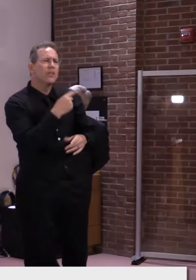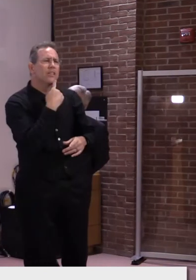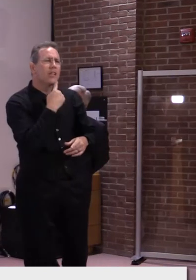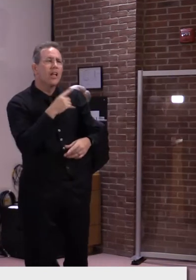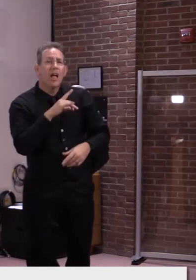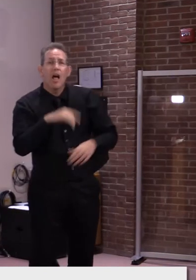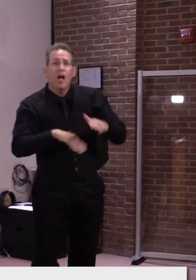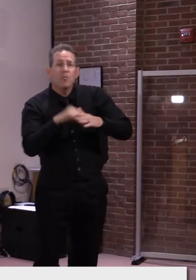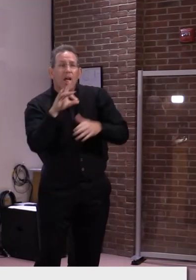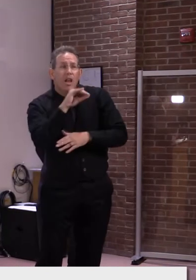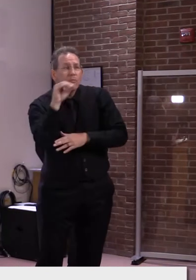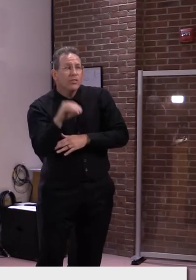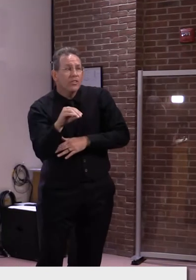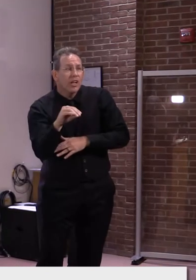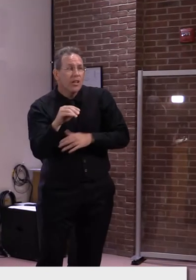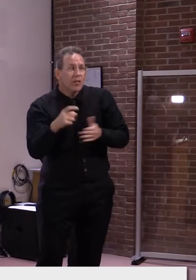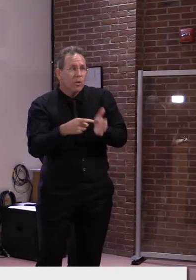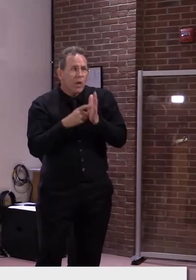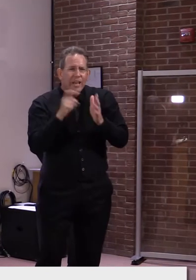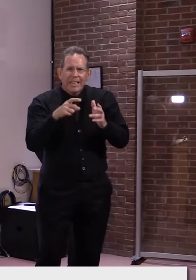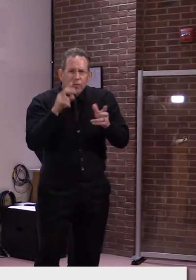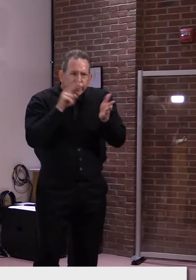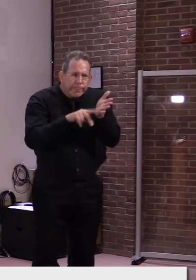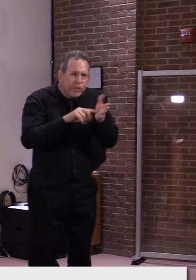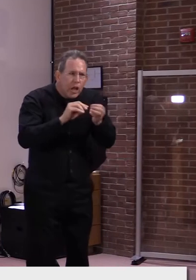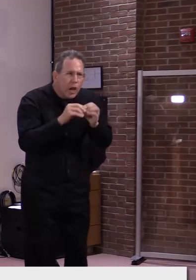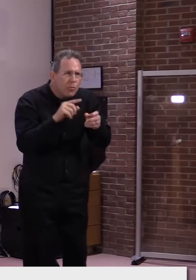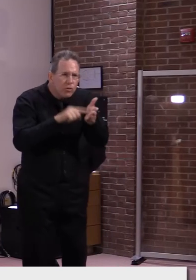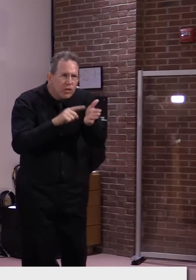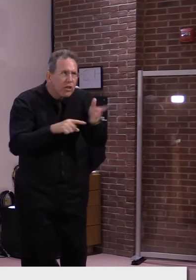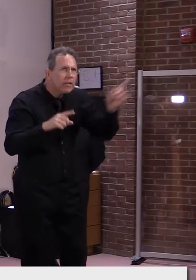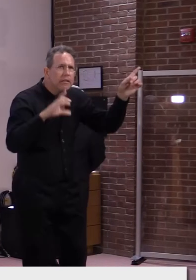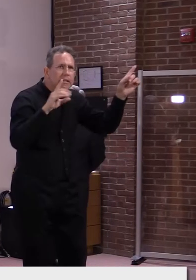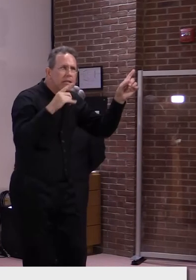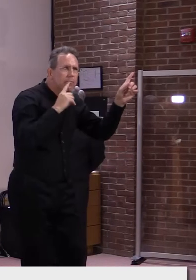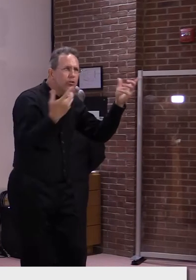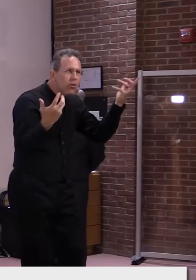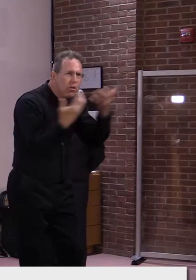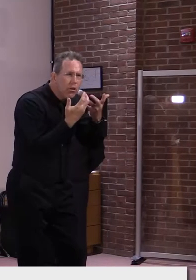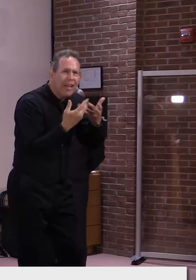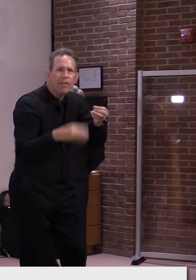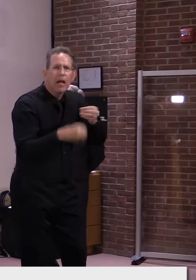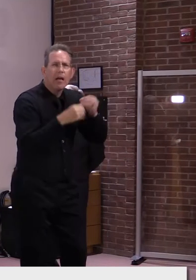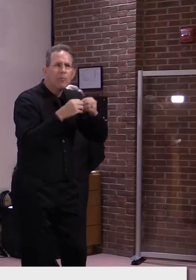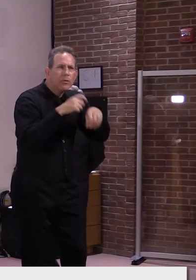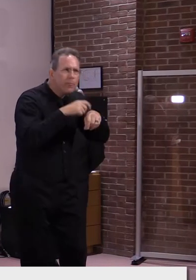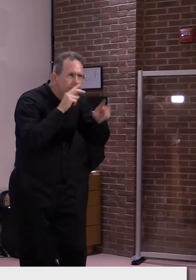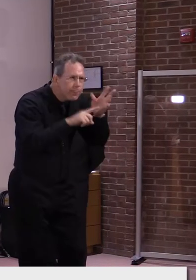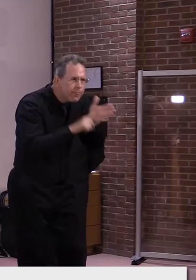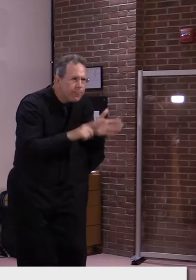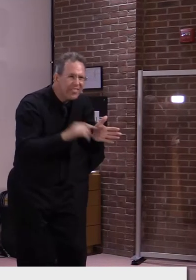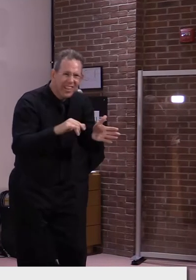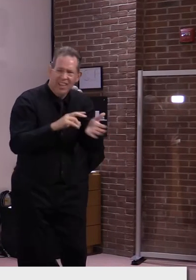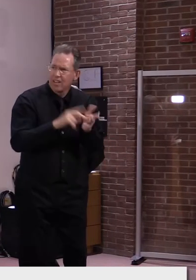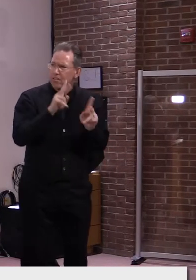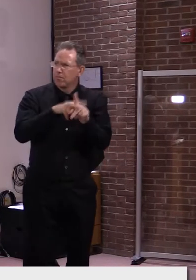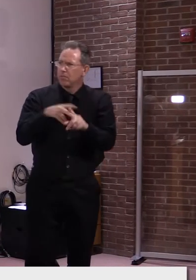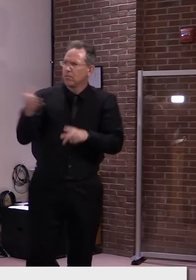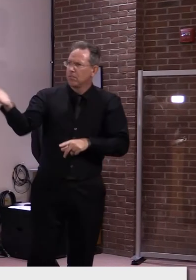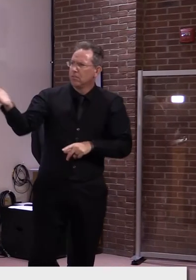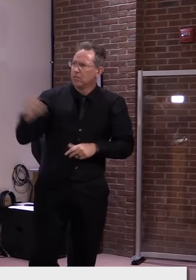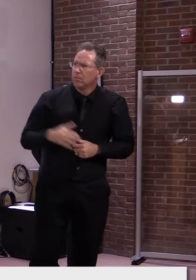beforehand? Yeah, I see what you're saying. So, I will say one thing. The CDC has, reconciled data throughout the